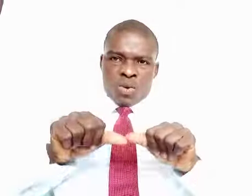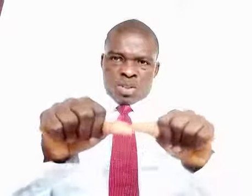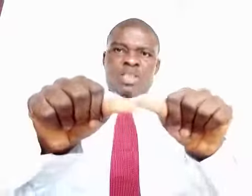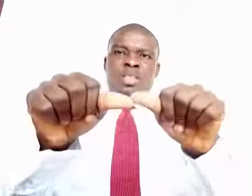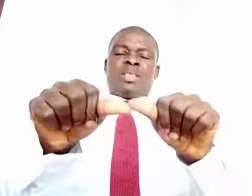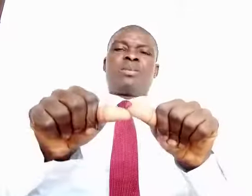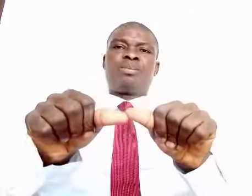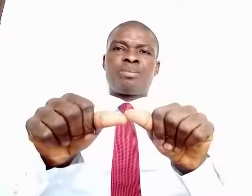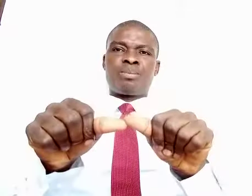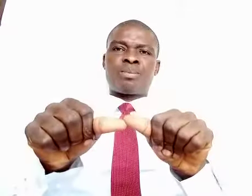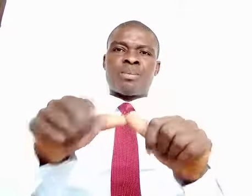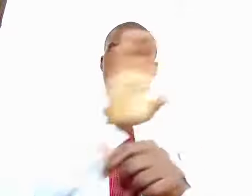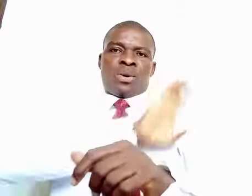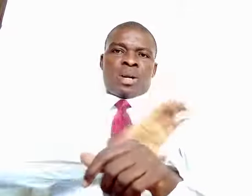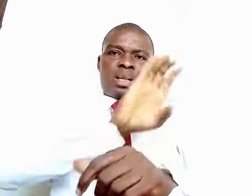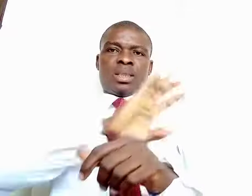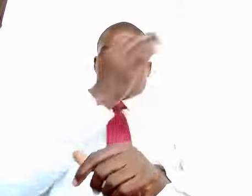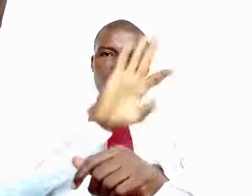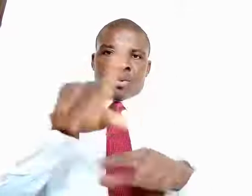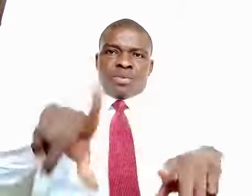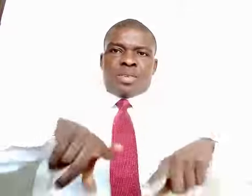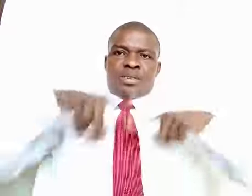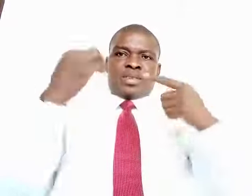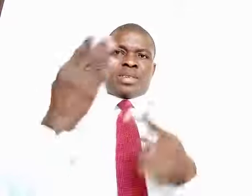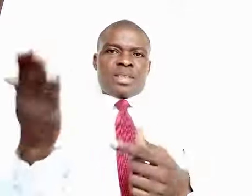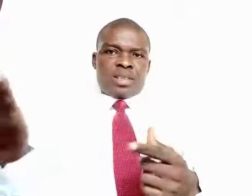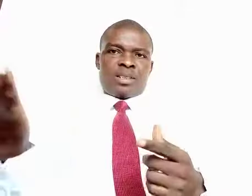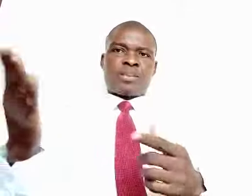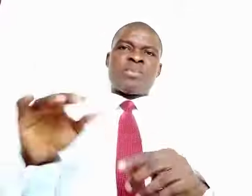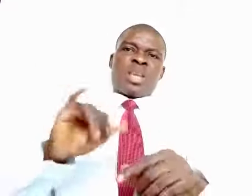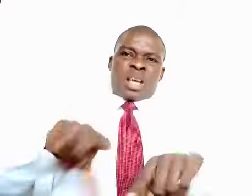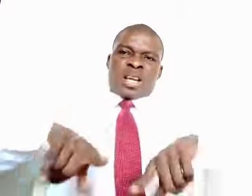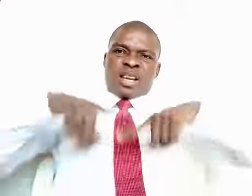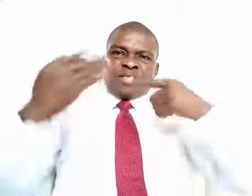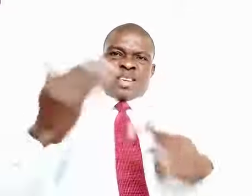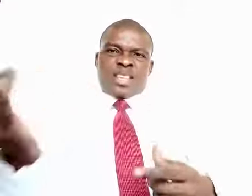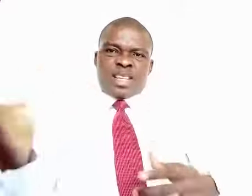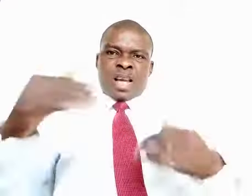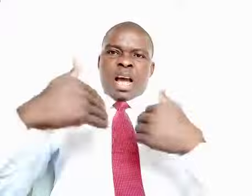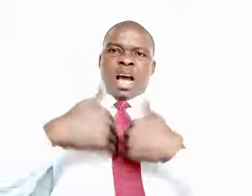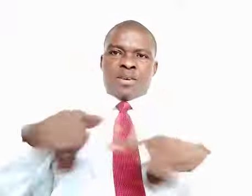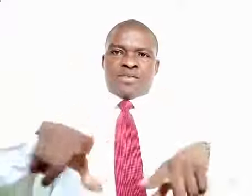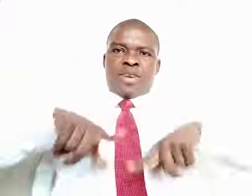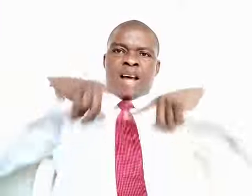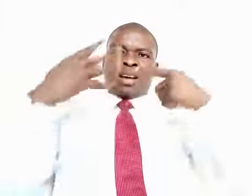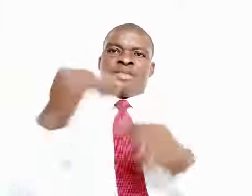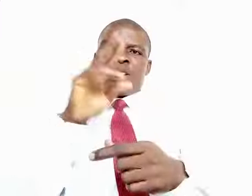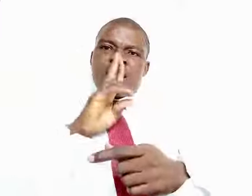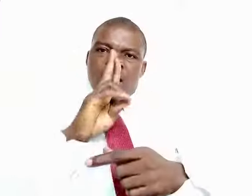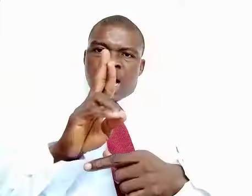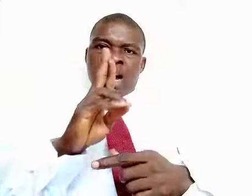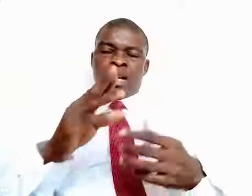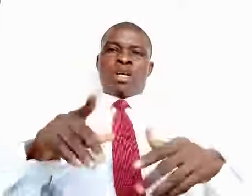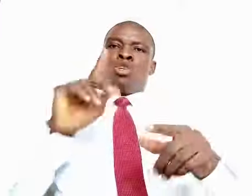discuss the characteristics of living things. Living things have life. They are said to be alive. It